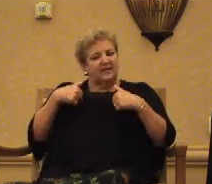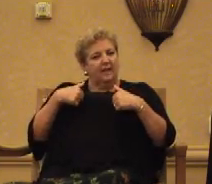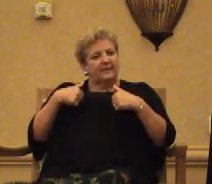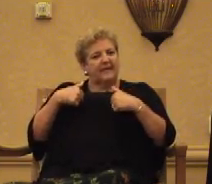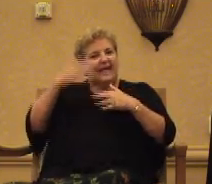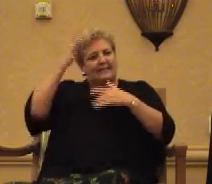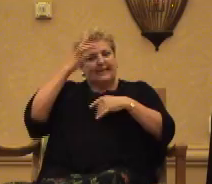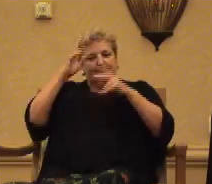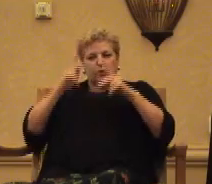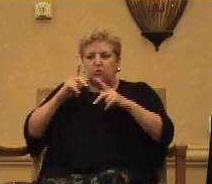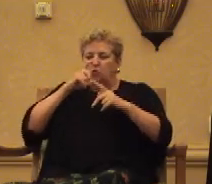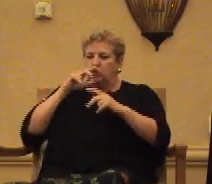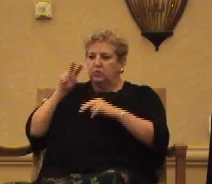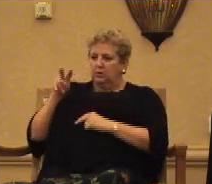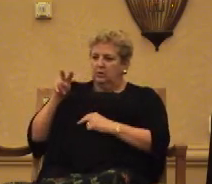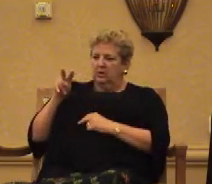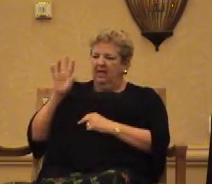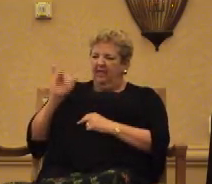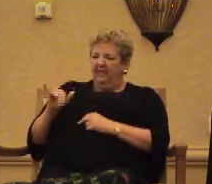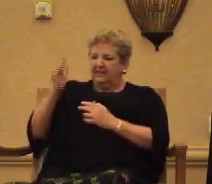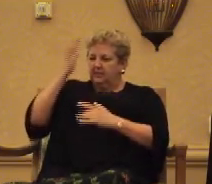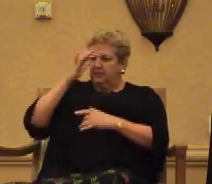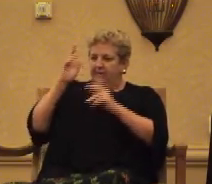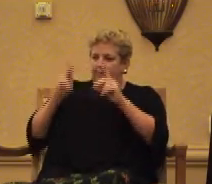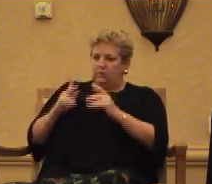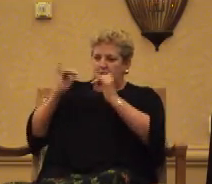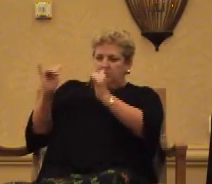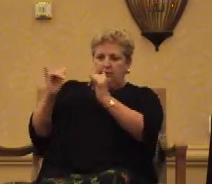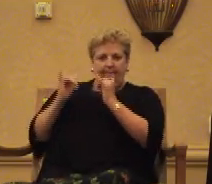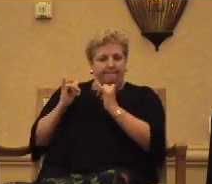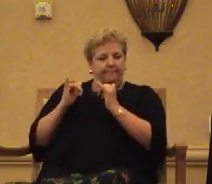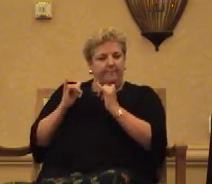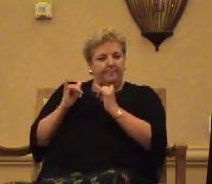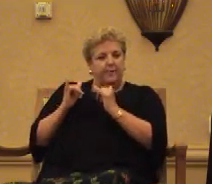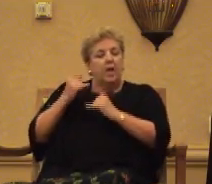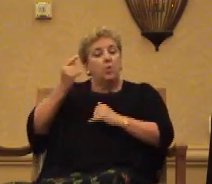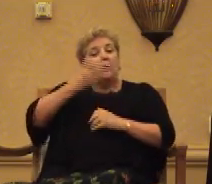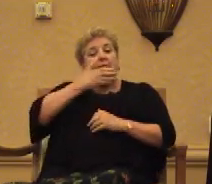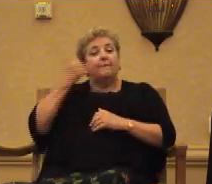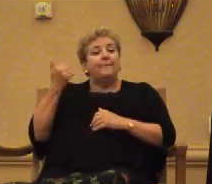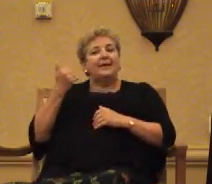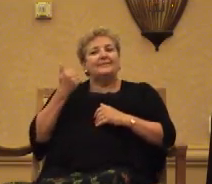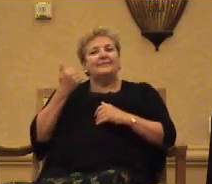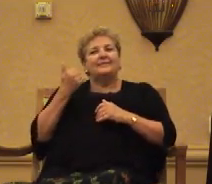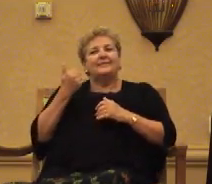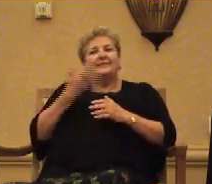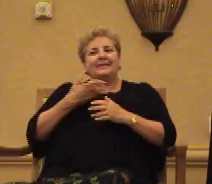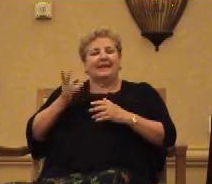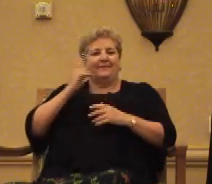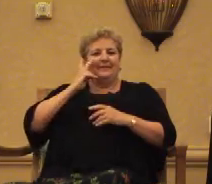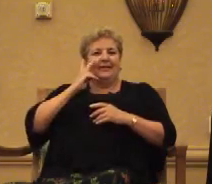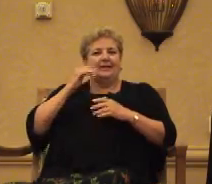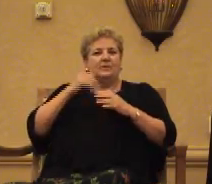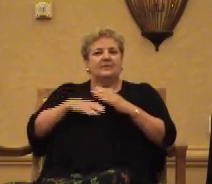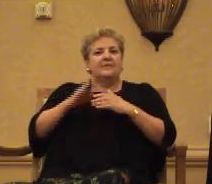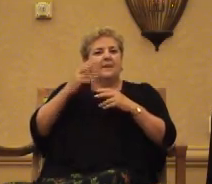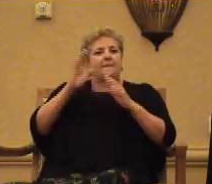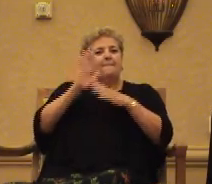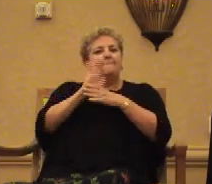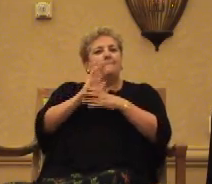that's exactly like him. One of the best demonstrations of that I've ever seen was in the movie Bucket List. There was a